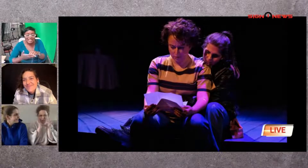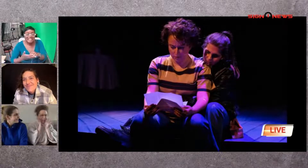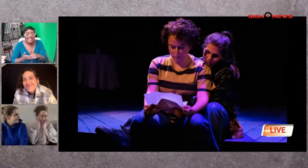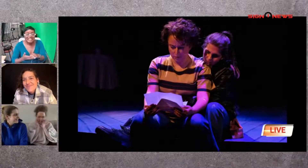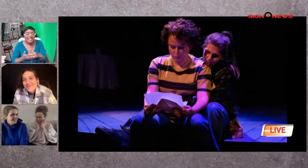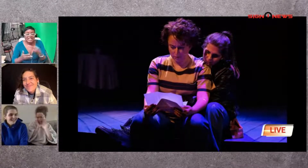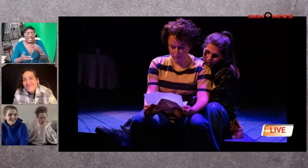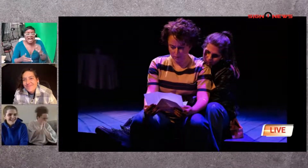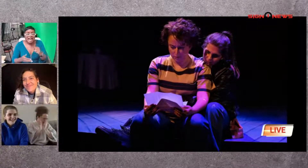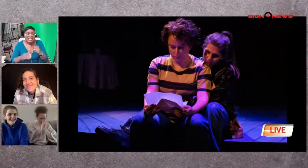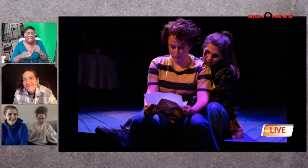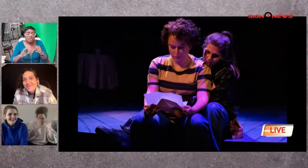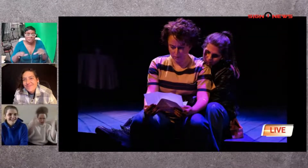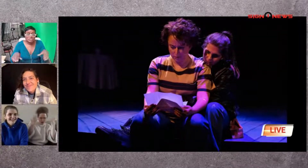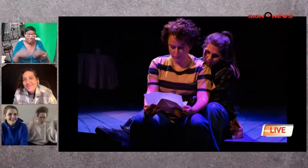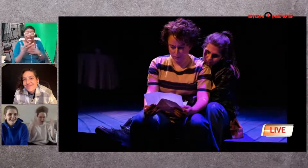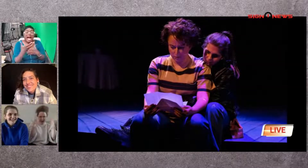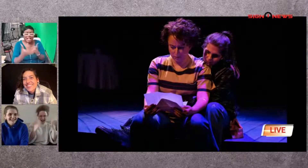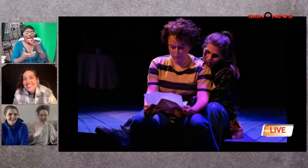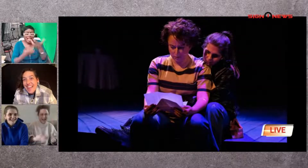just like,